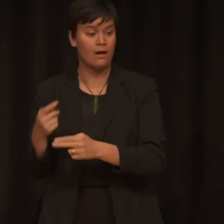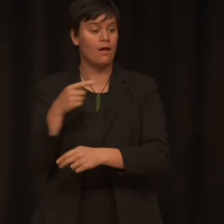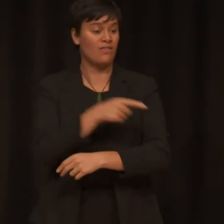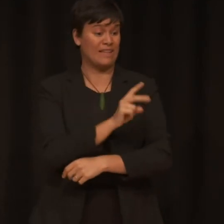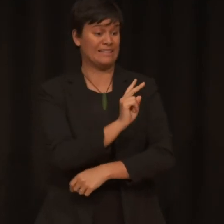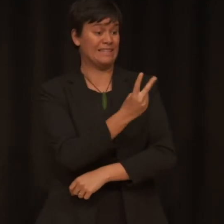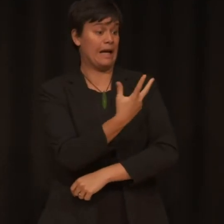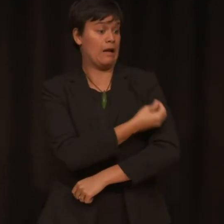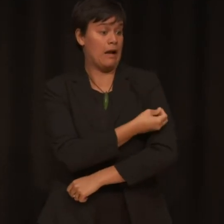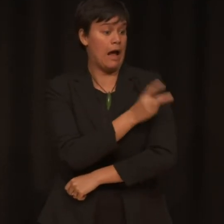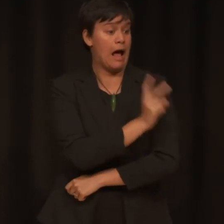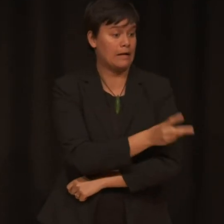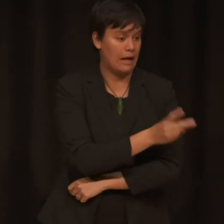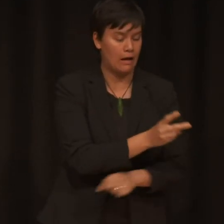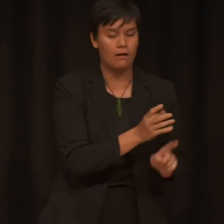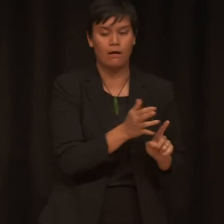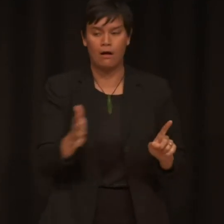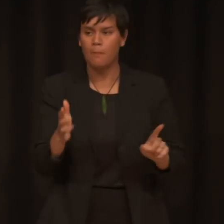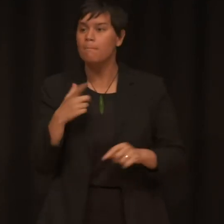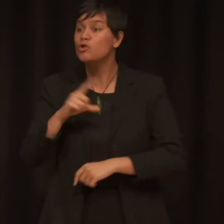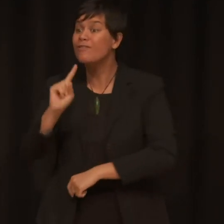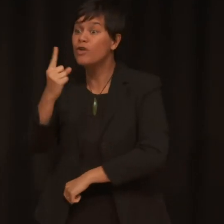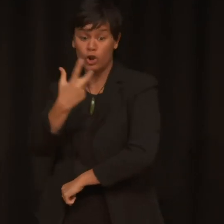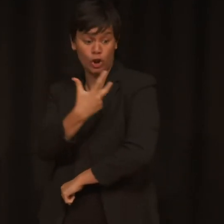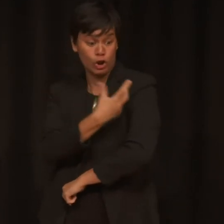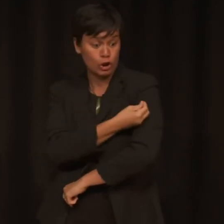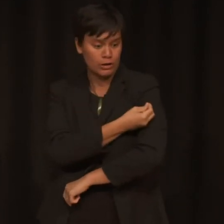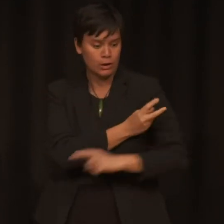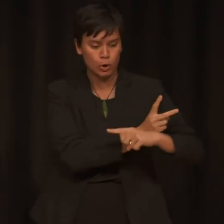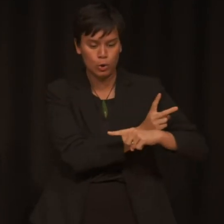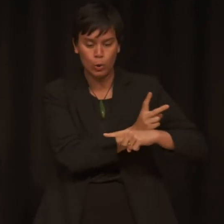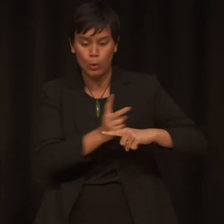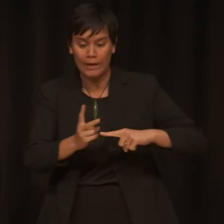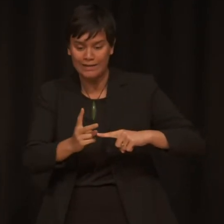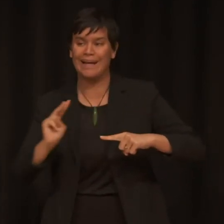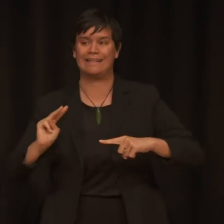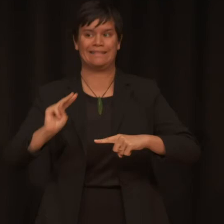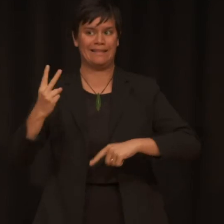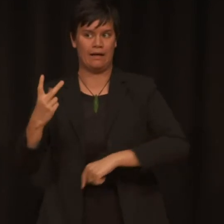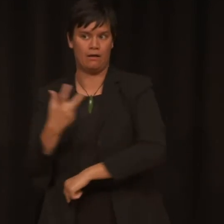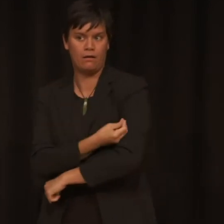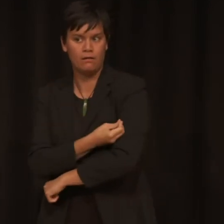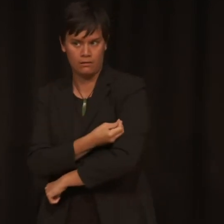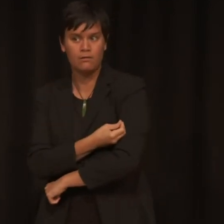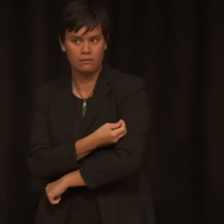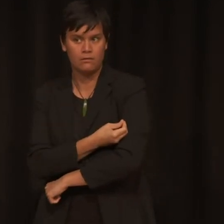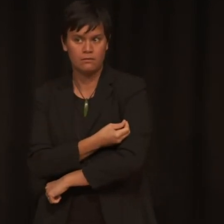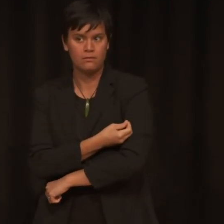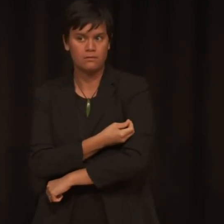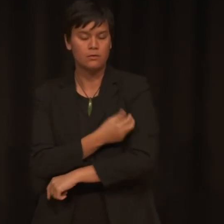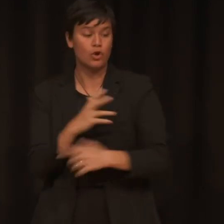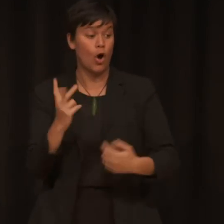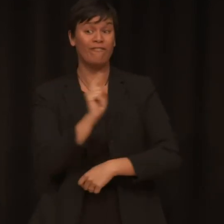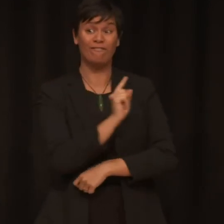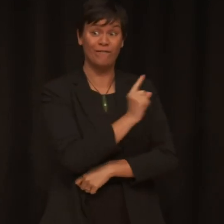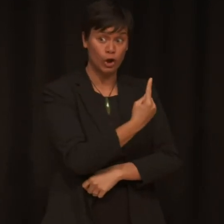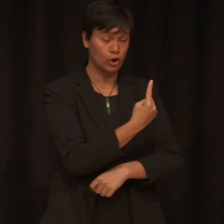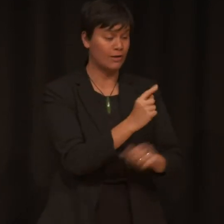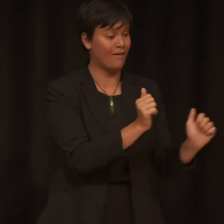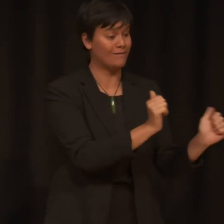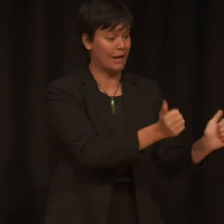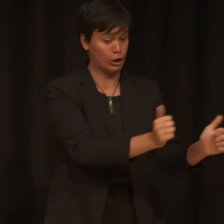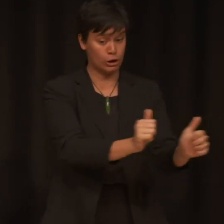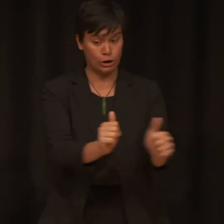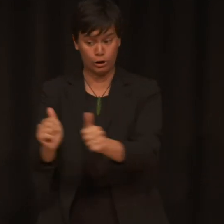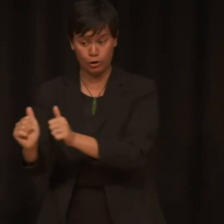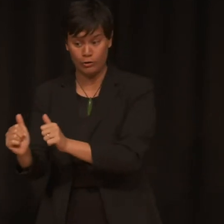tranche after that 2-week delay. Of course, what we can do, based on the arrival of our vaccine, is get through those first jabs and in some cases